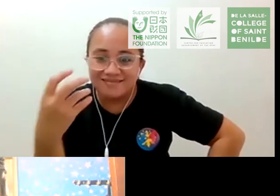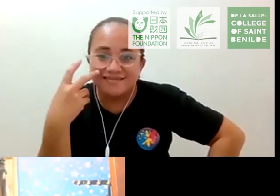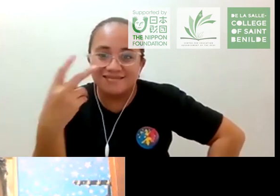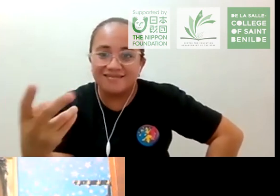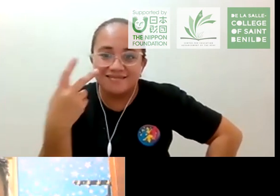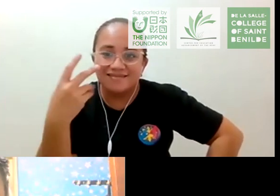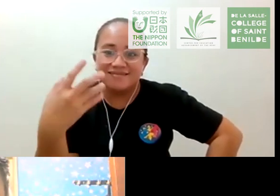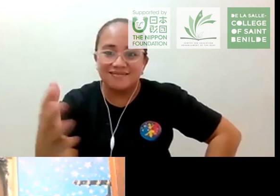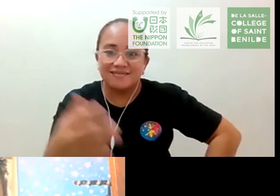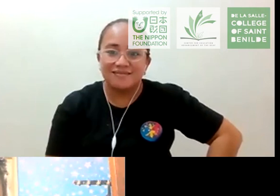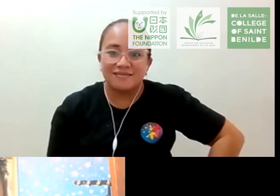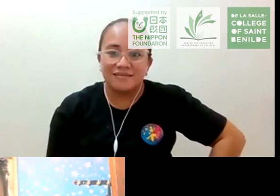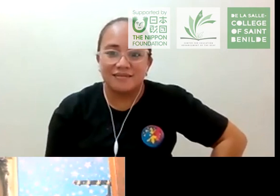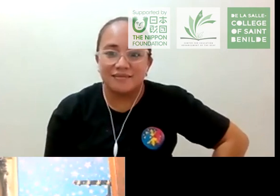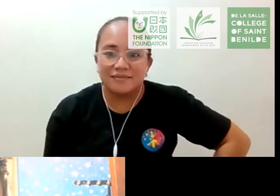So